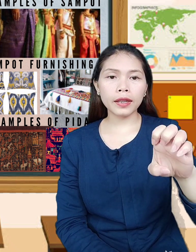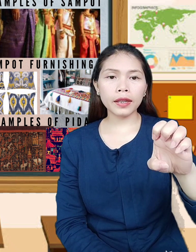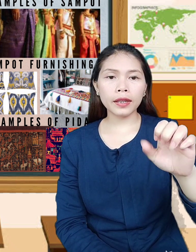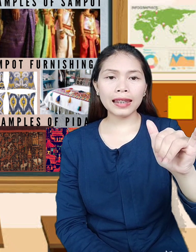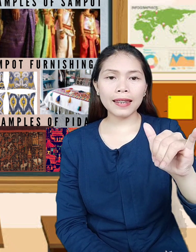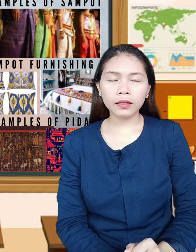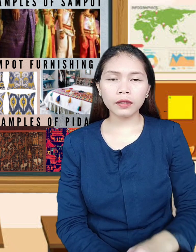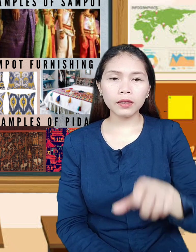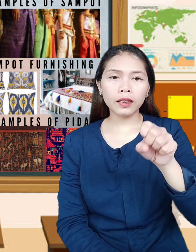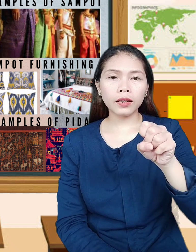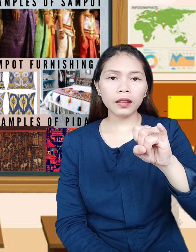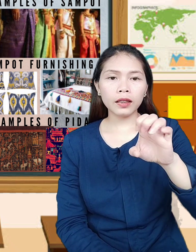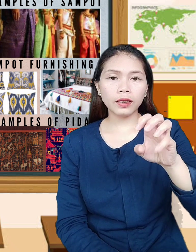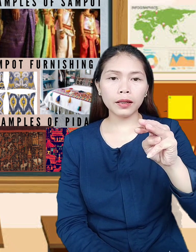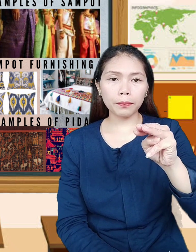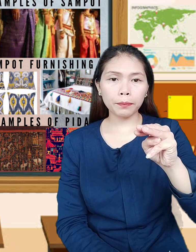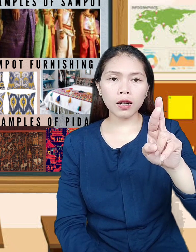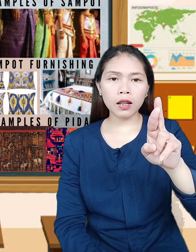Siem Reap,